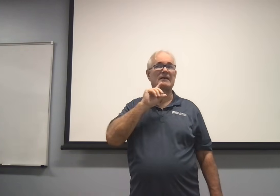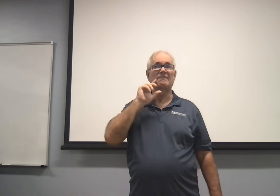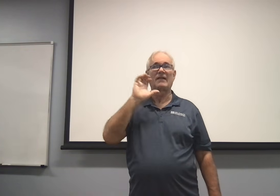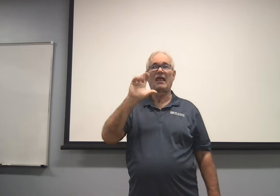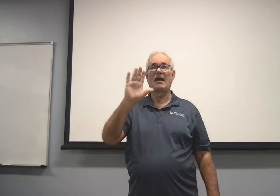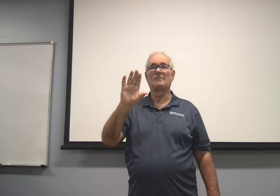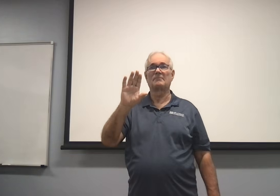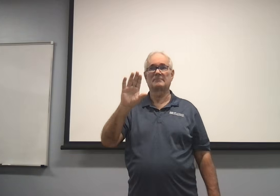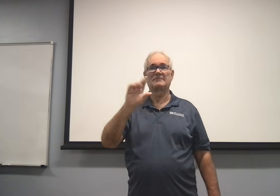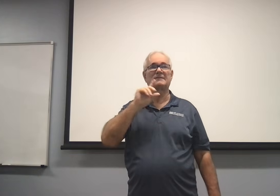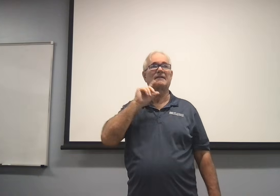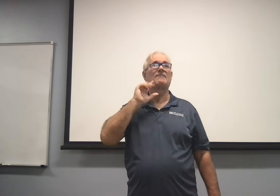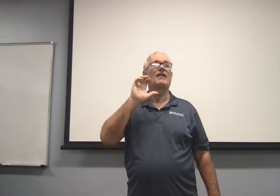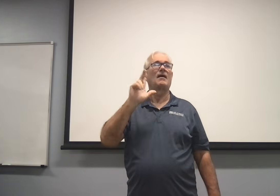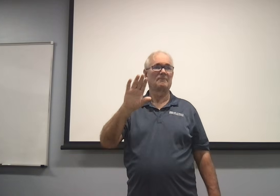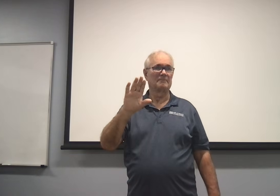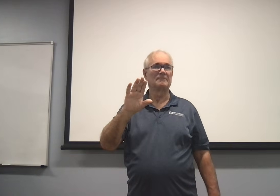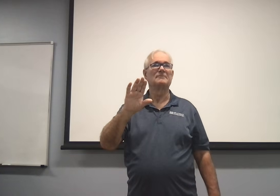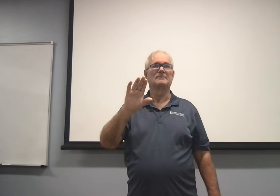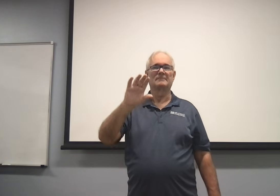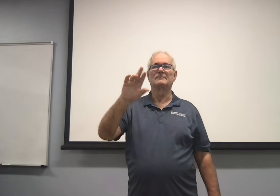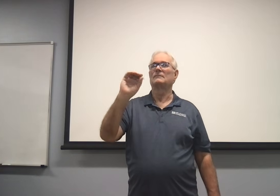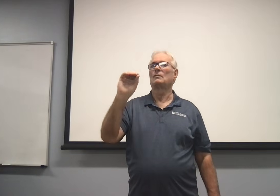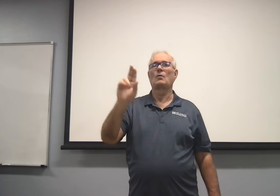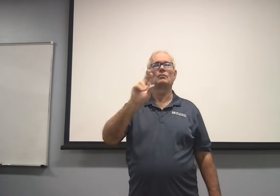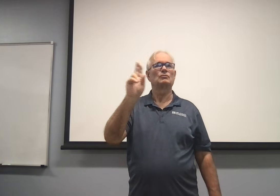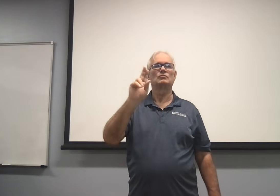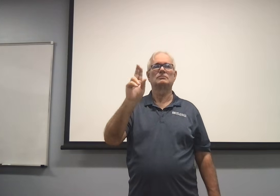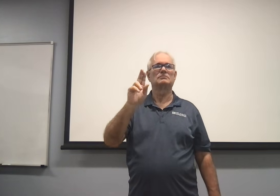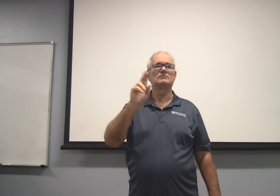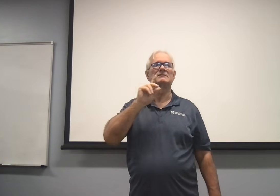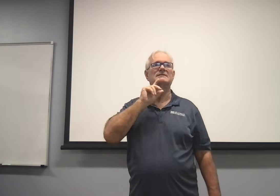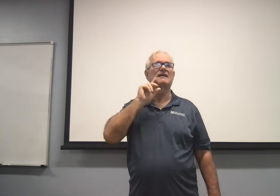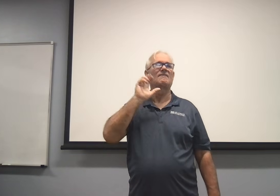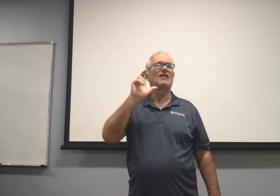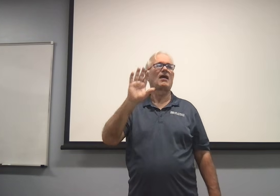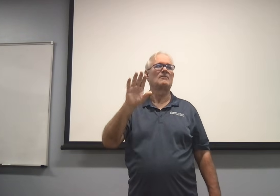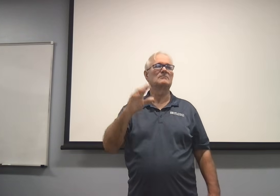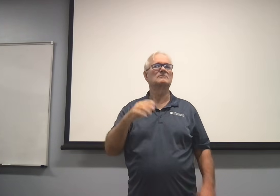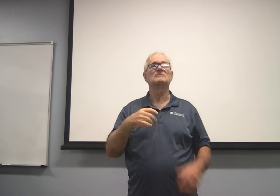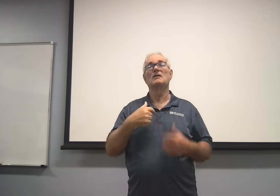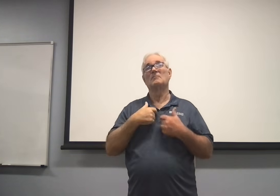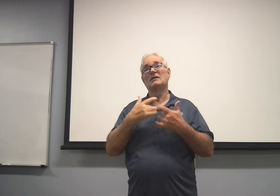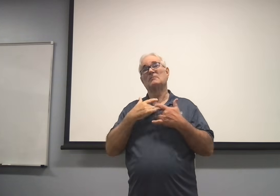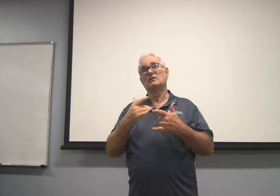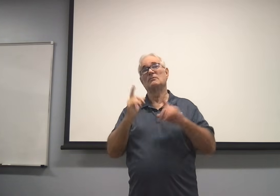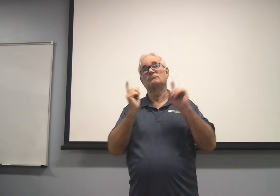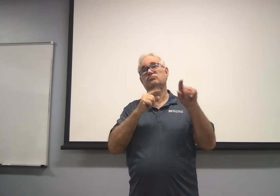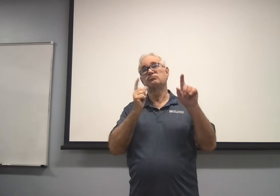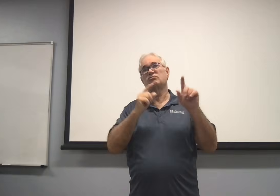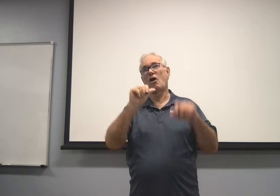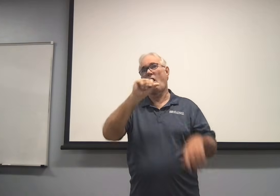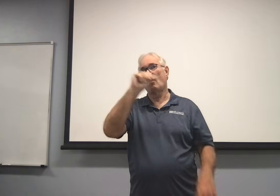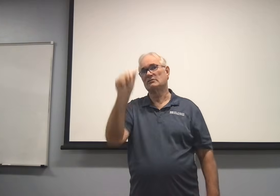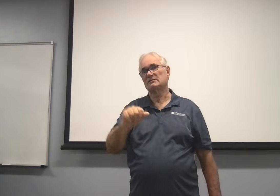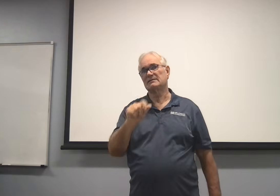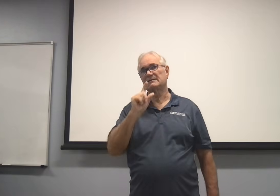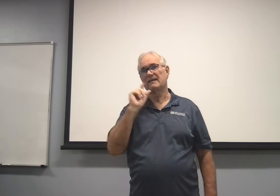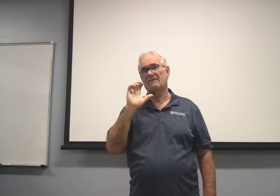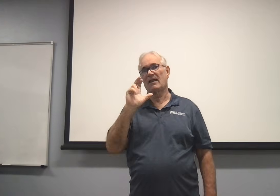deaf club. Deaf club. There's no U. It's C-L-B. I typically go